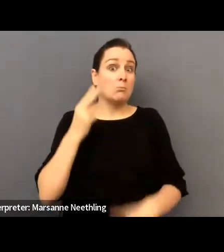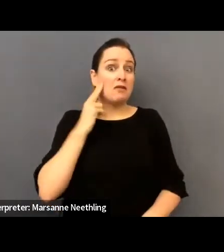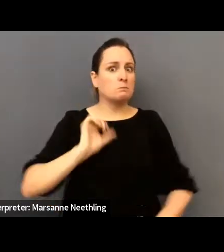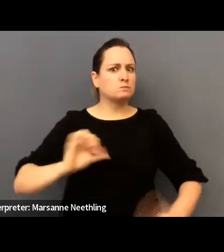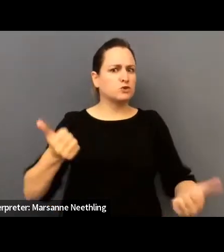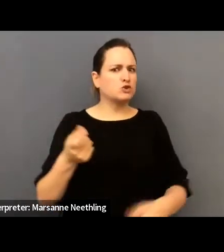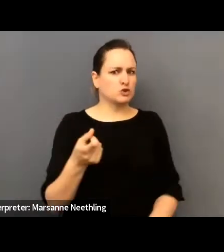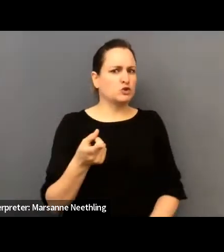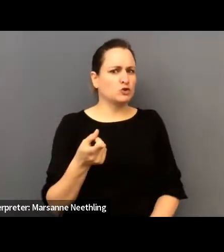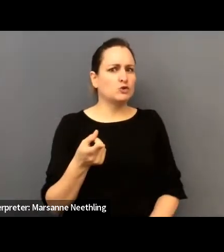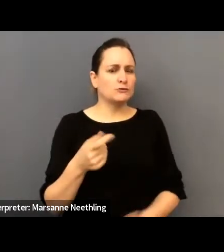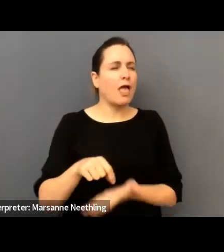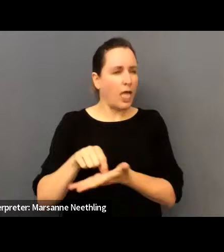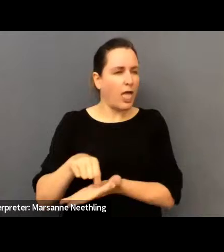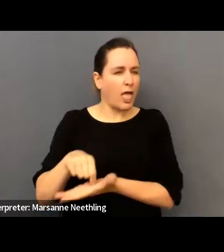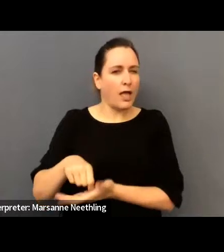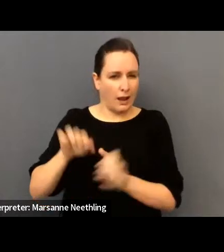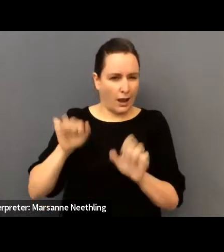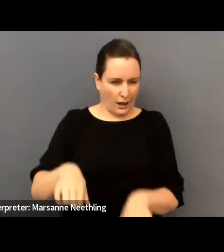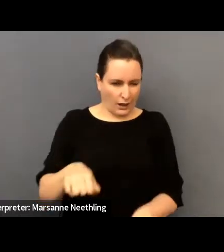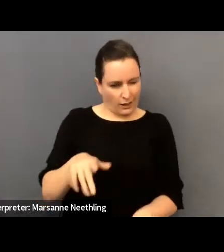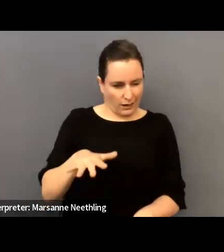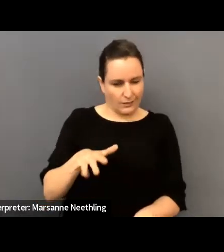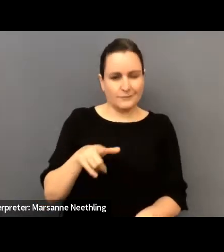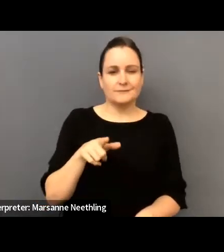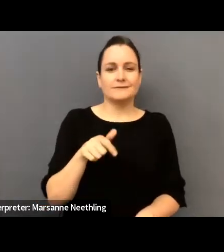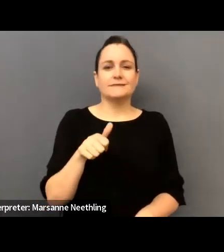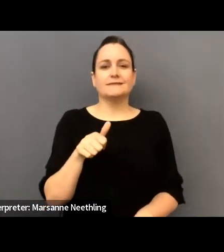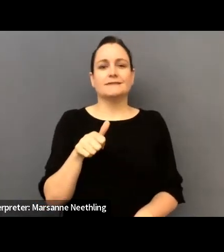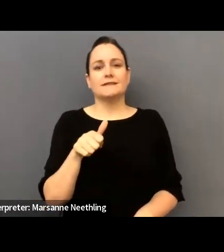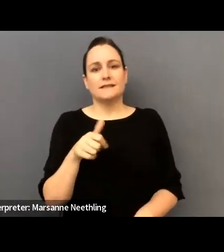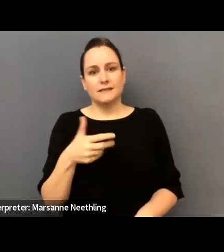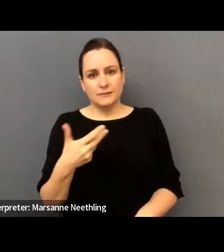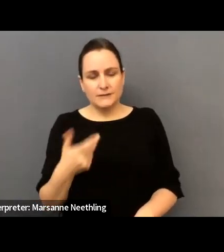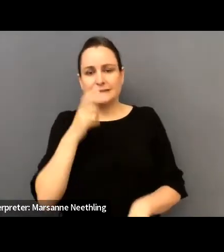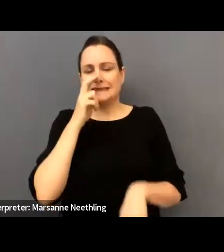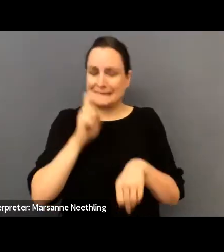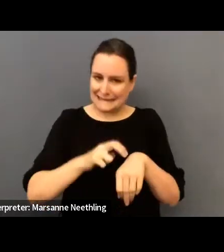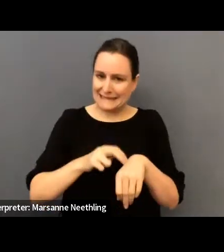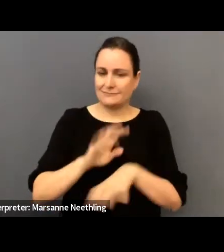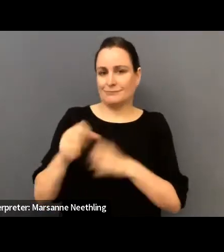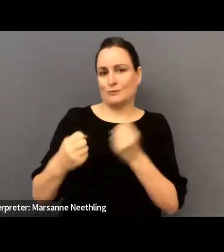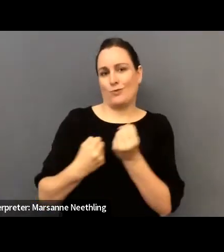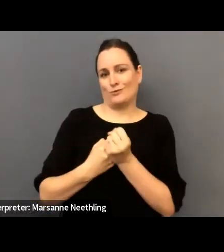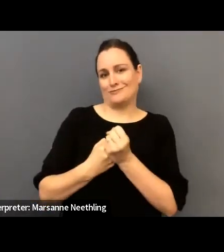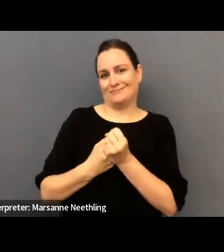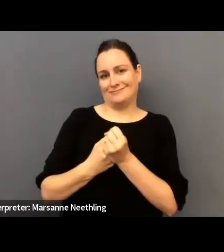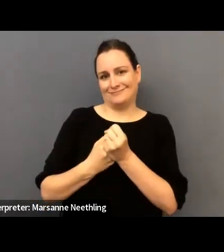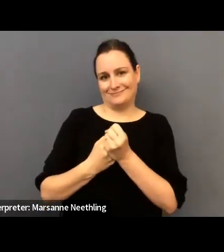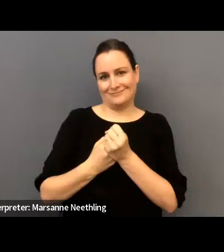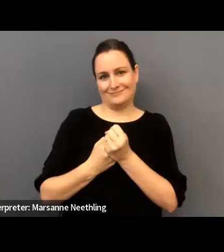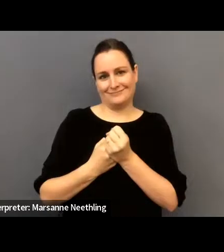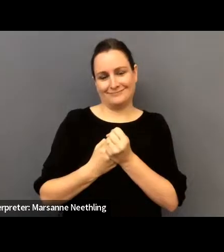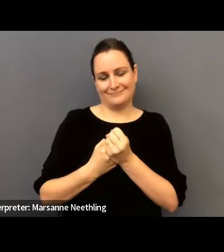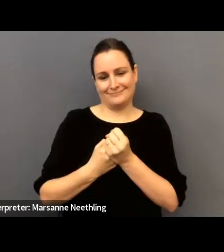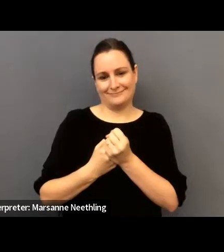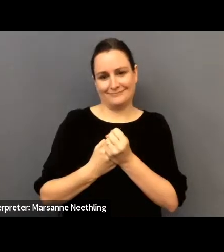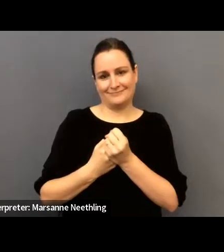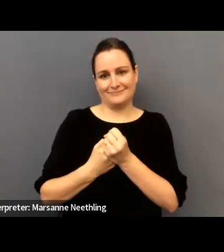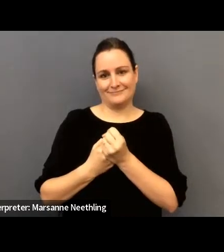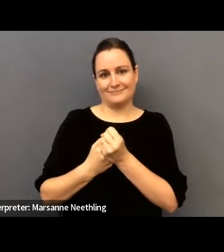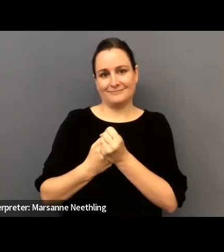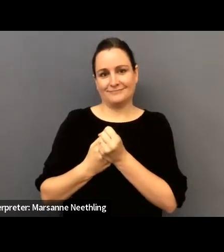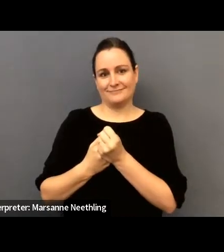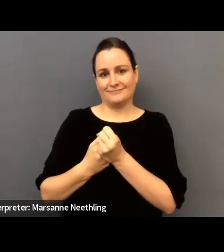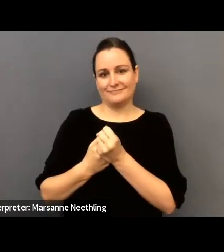develops over time. And that one provides the space for